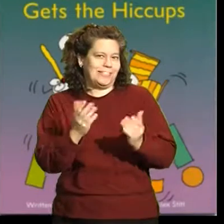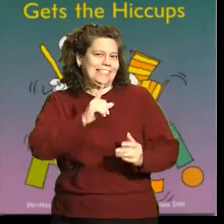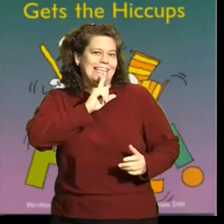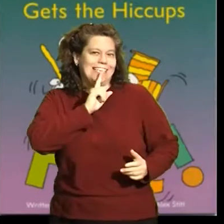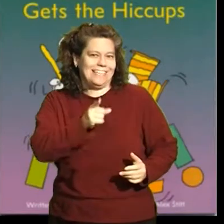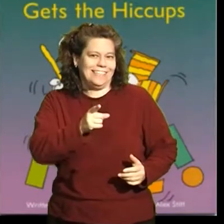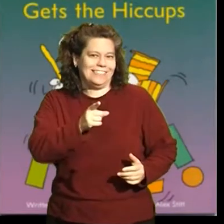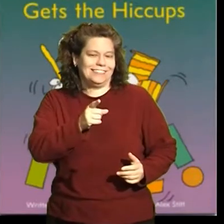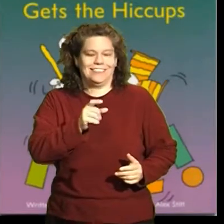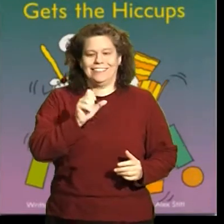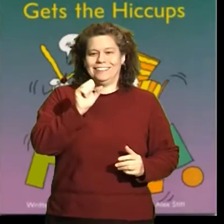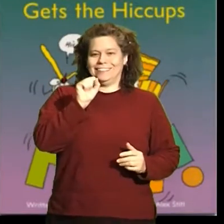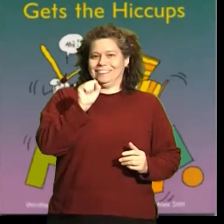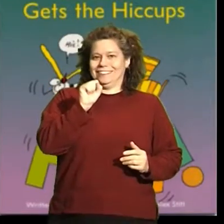The title of this book is